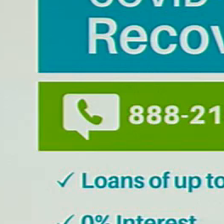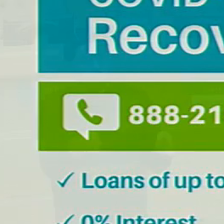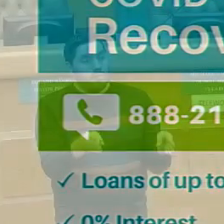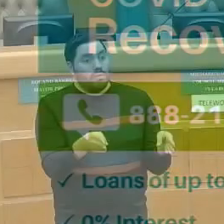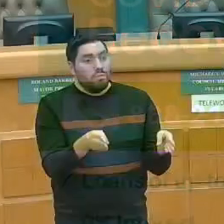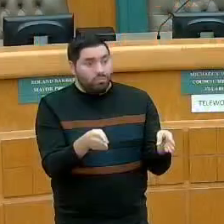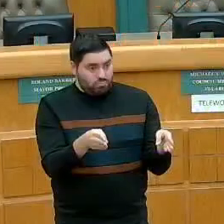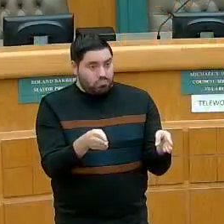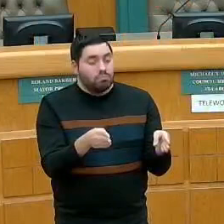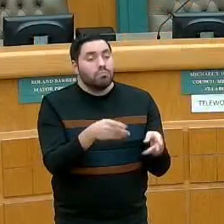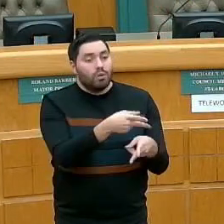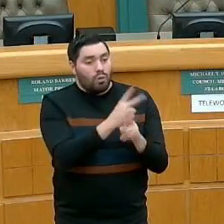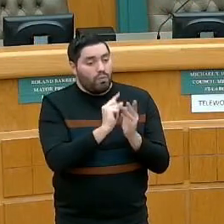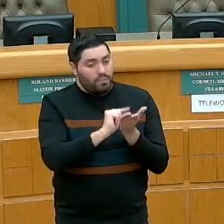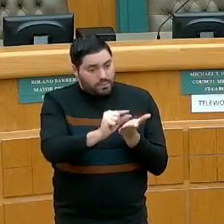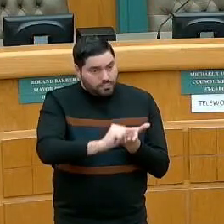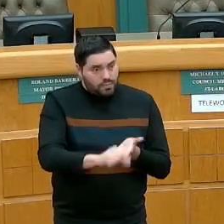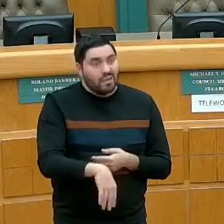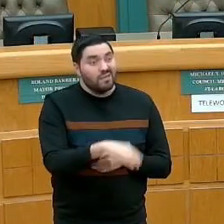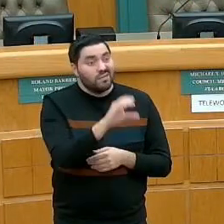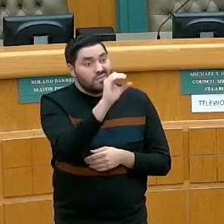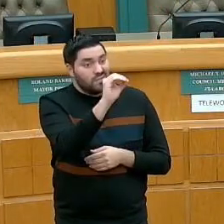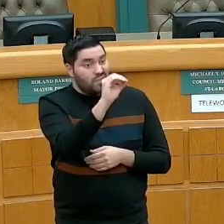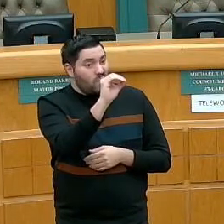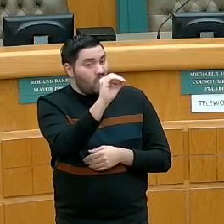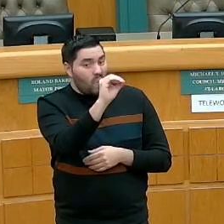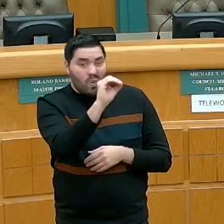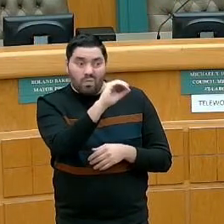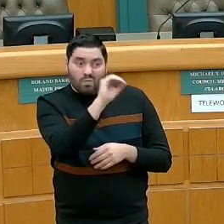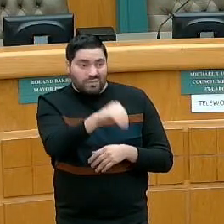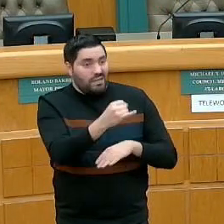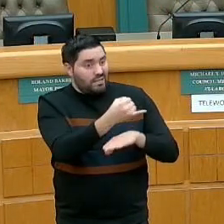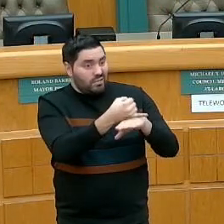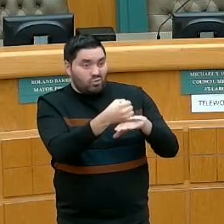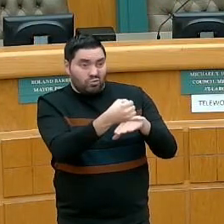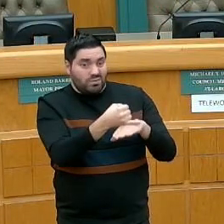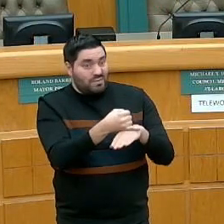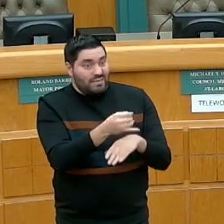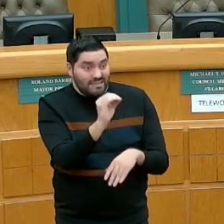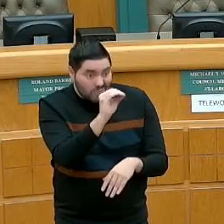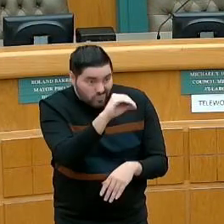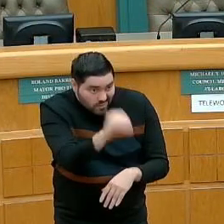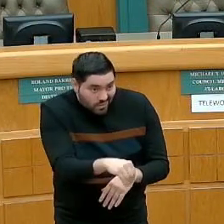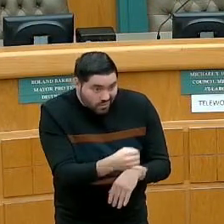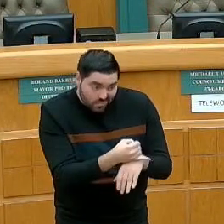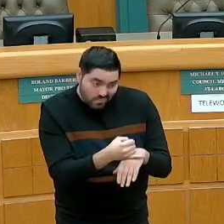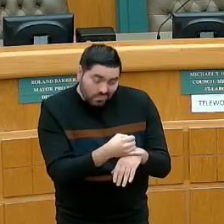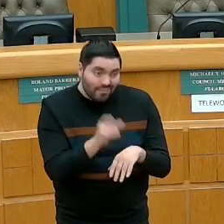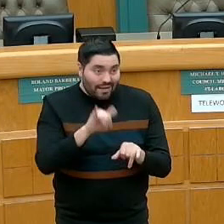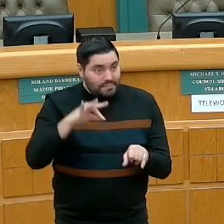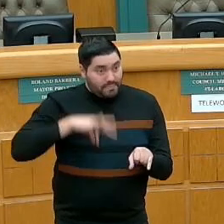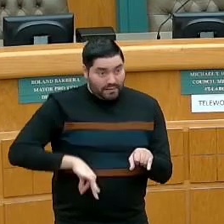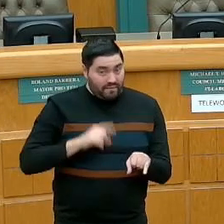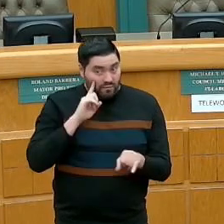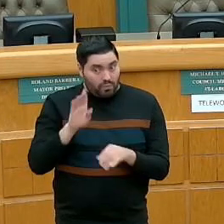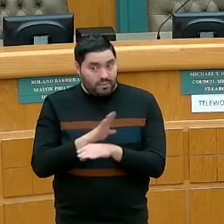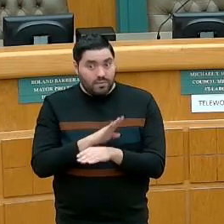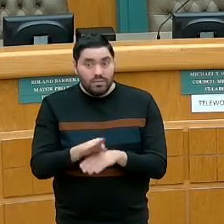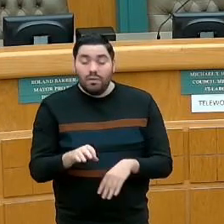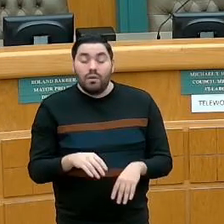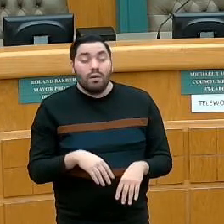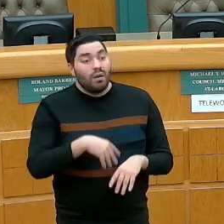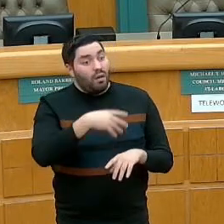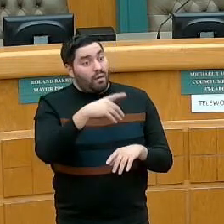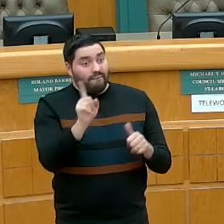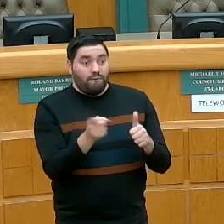for a 3-year term. There'll be 0% interest. That's the benefit of this, 0% interest, and no payments for the first 4